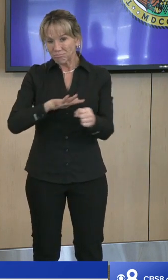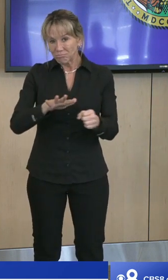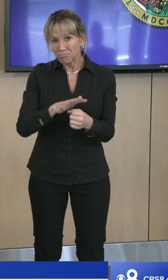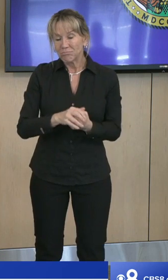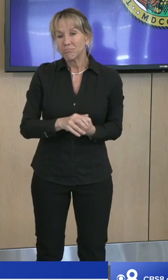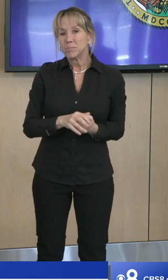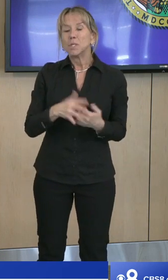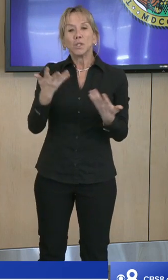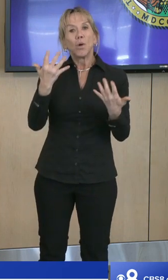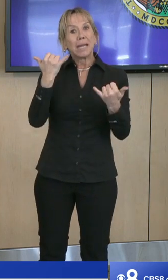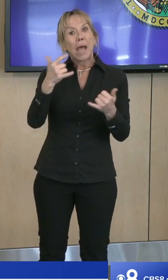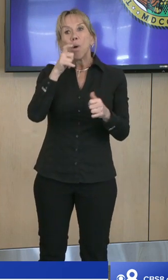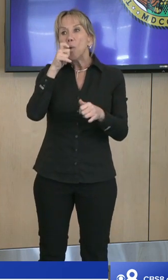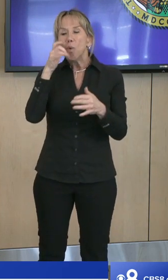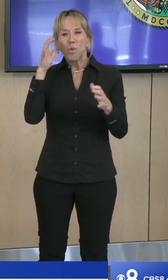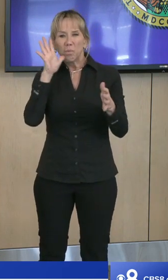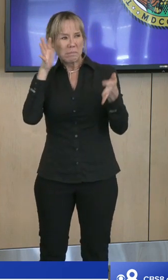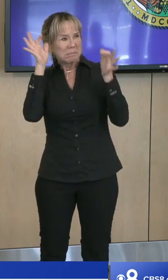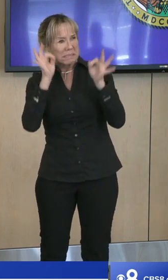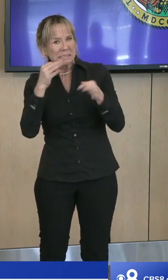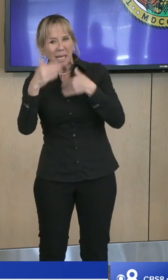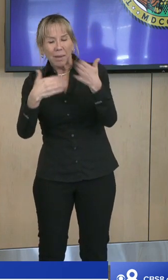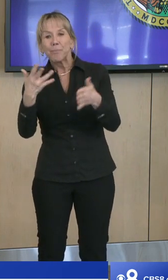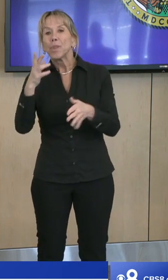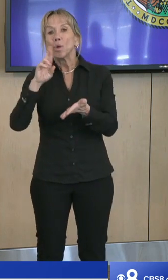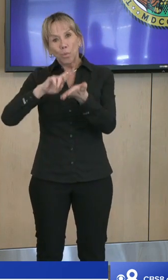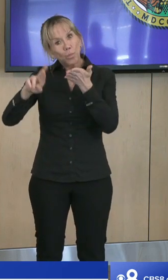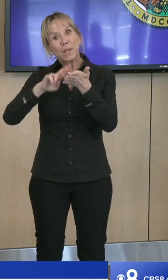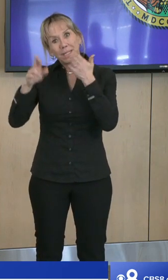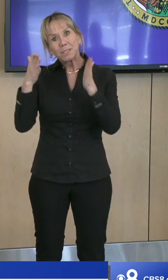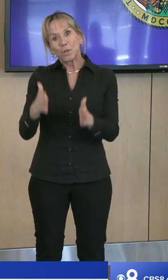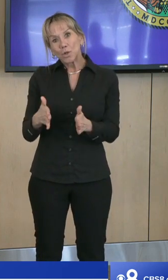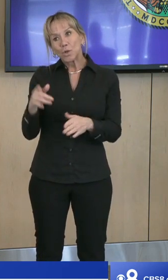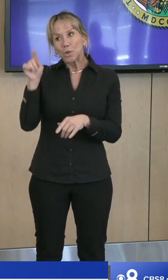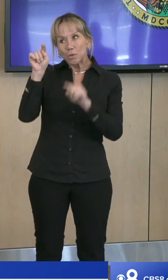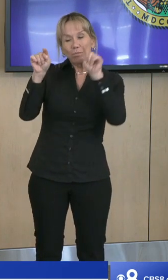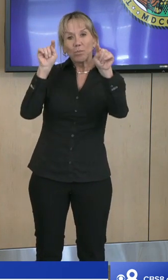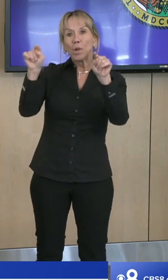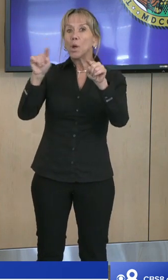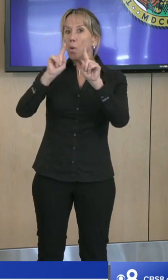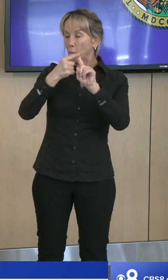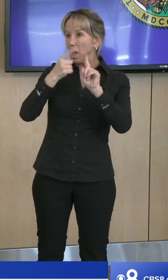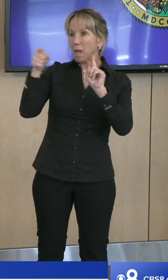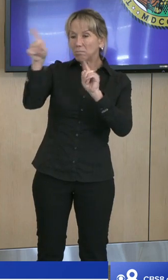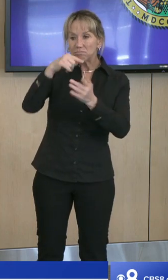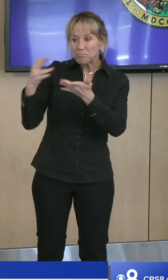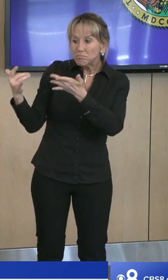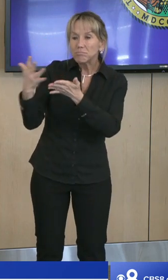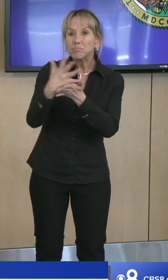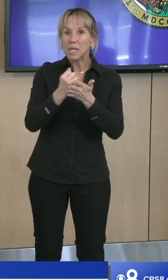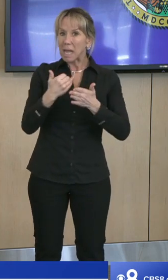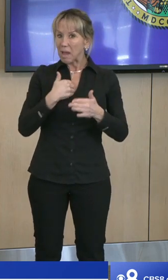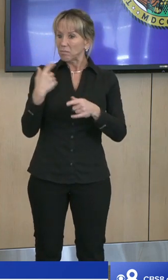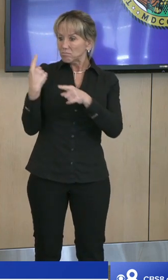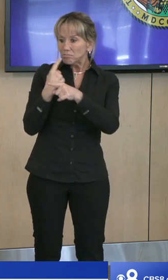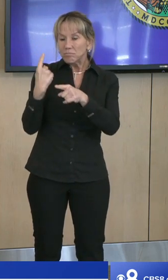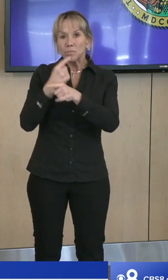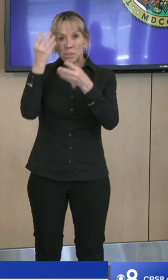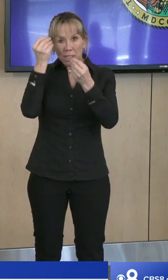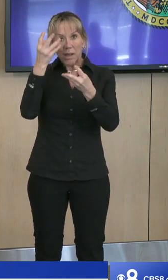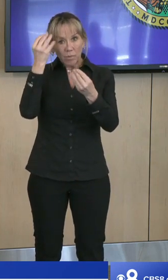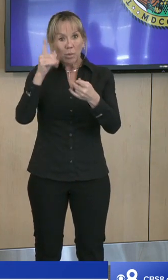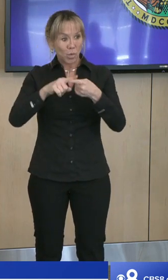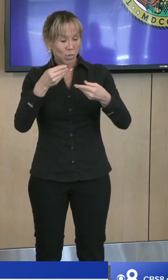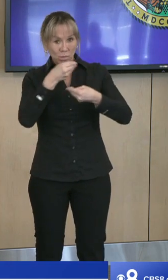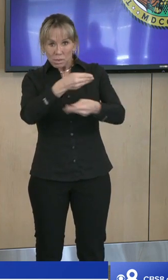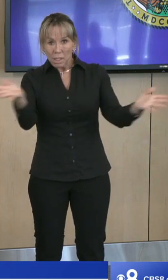researchers, as I stated, working on that with us. And when we have something that we feel is adequate to bring